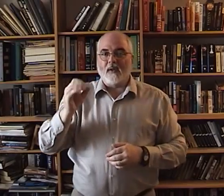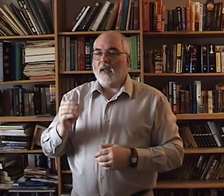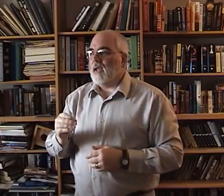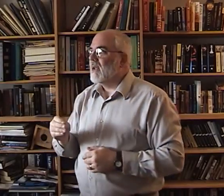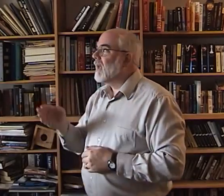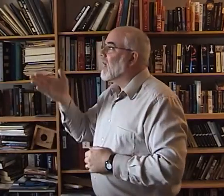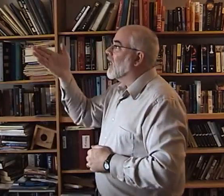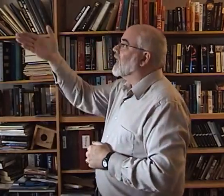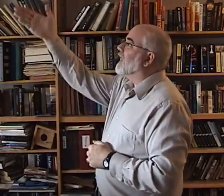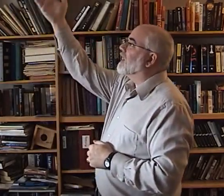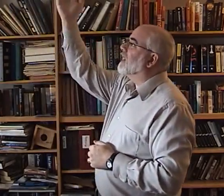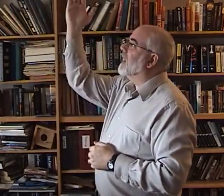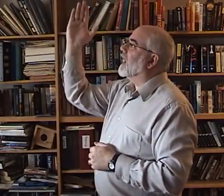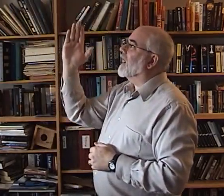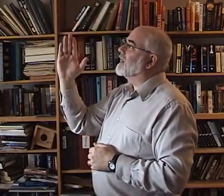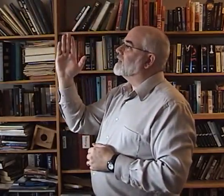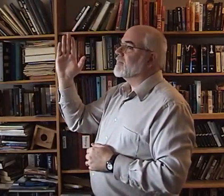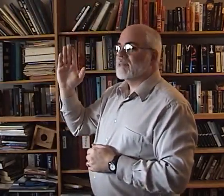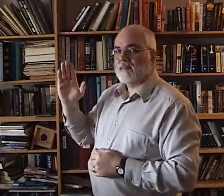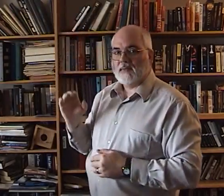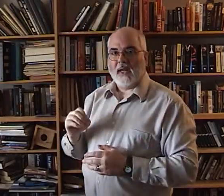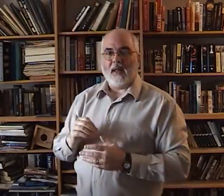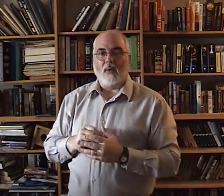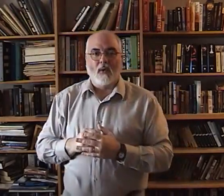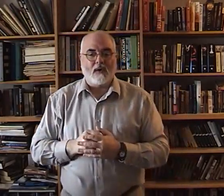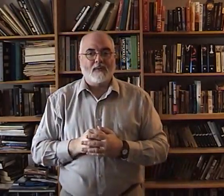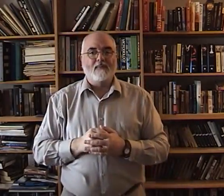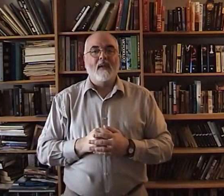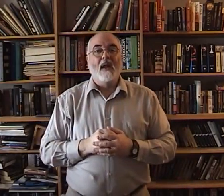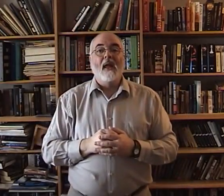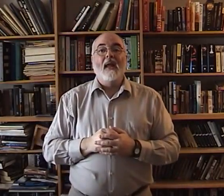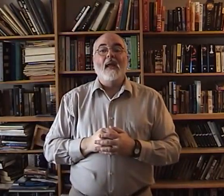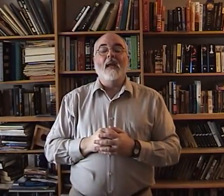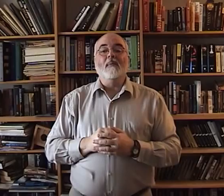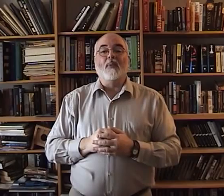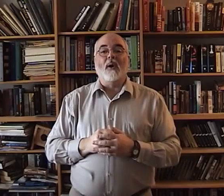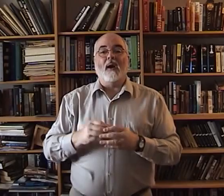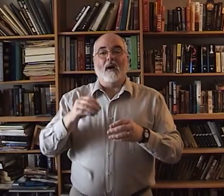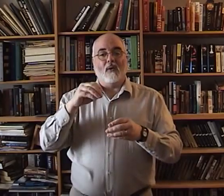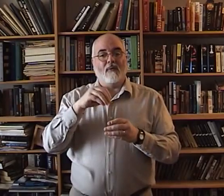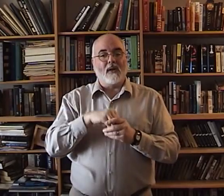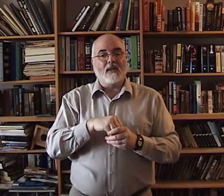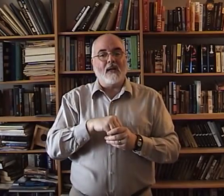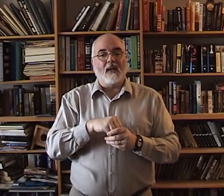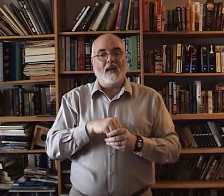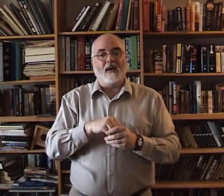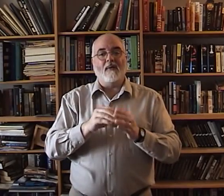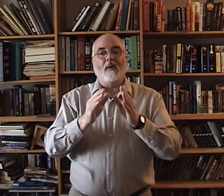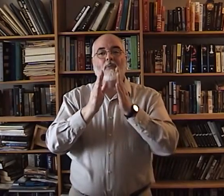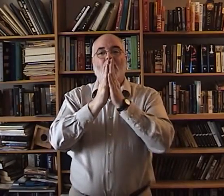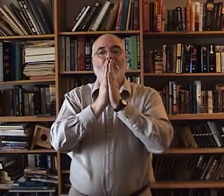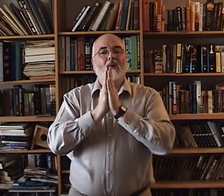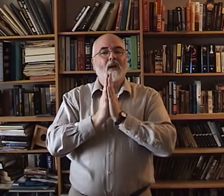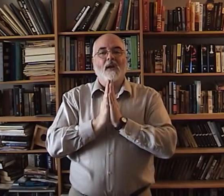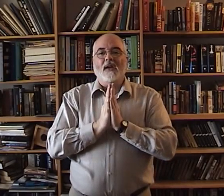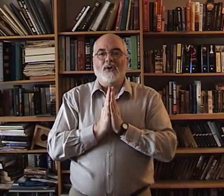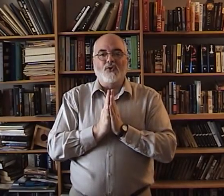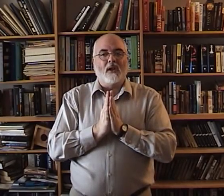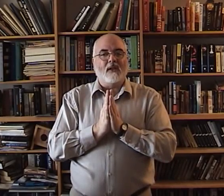Okay? God. See how that works? In prayer. We've already seen in. Prayer is just like